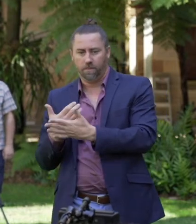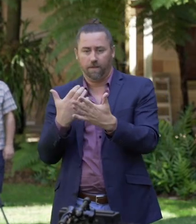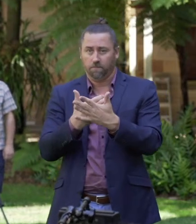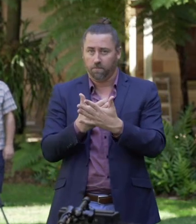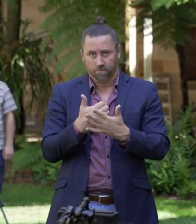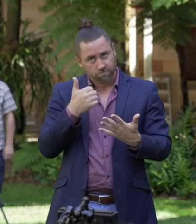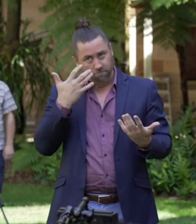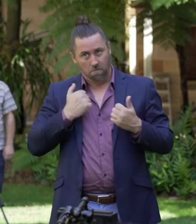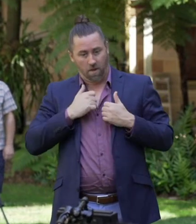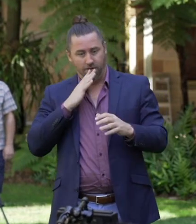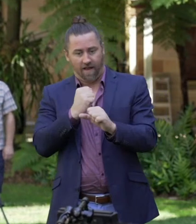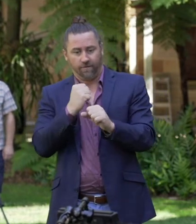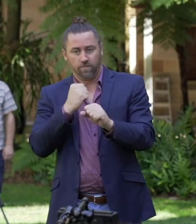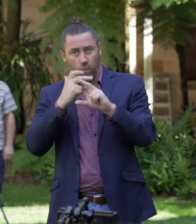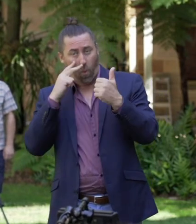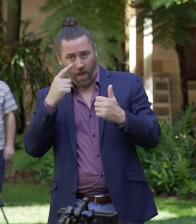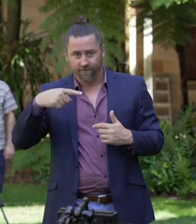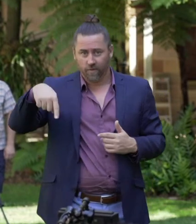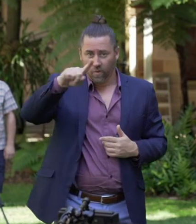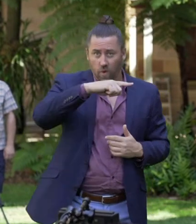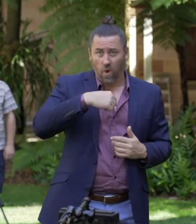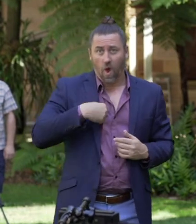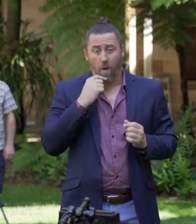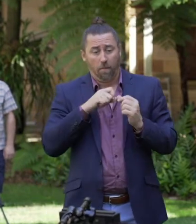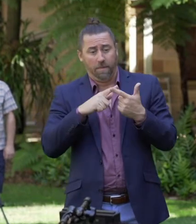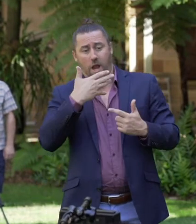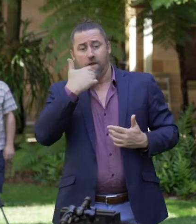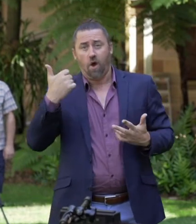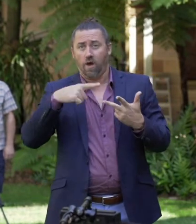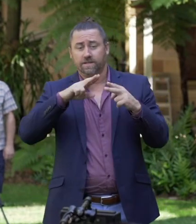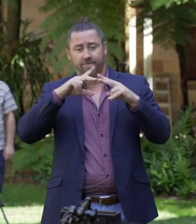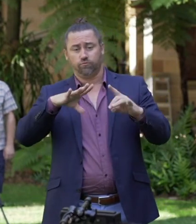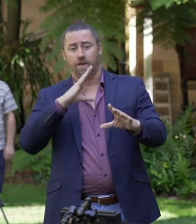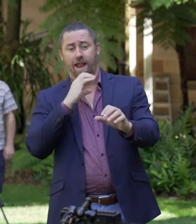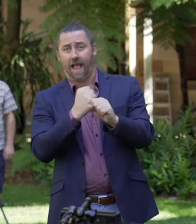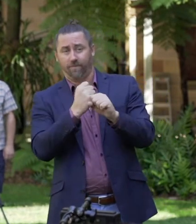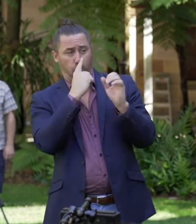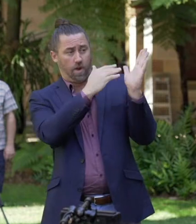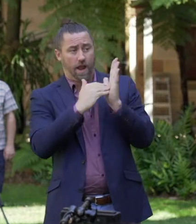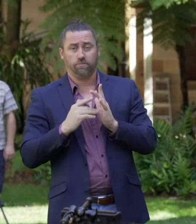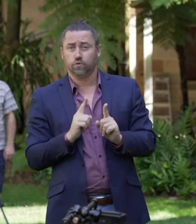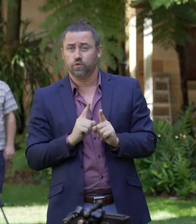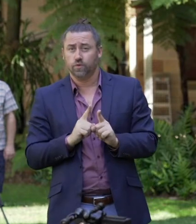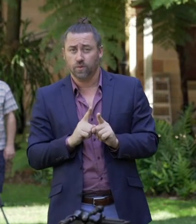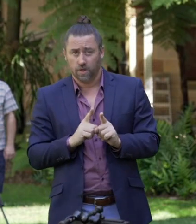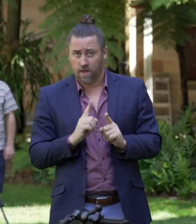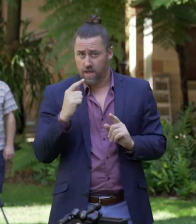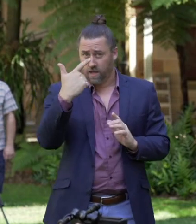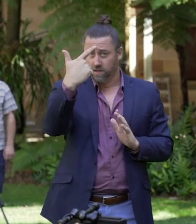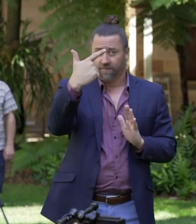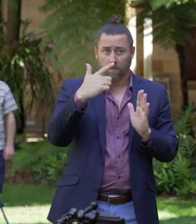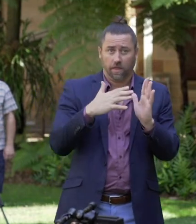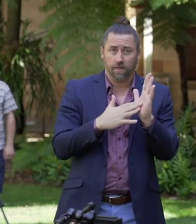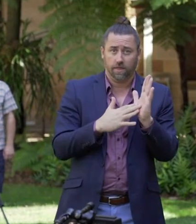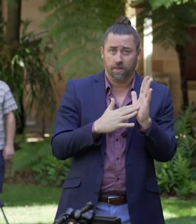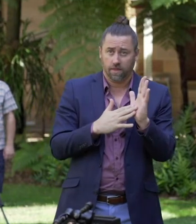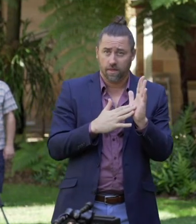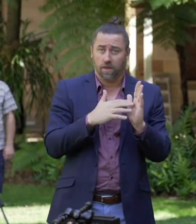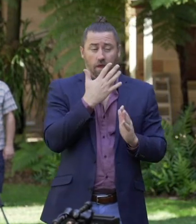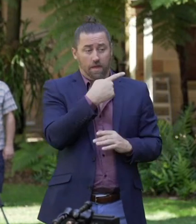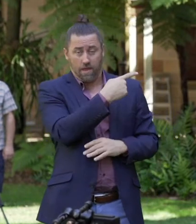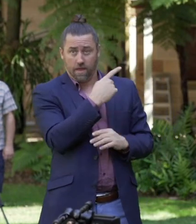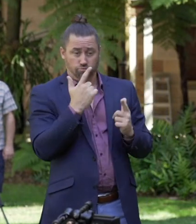more with the support of the federal government. It's been 7 months now, 7 months since the